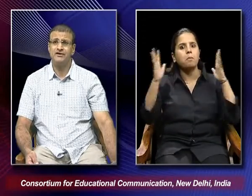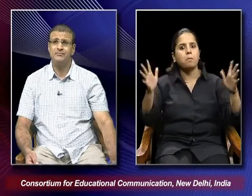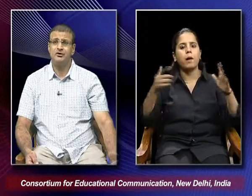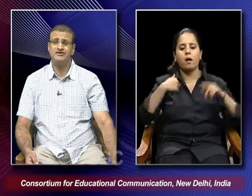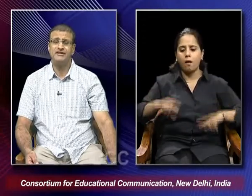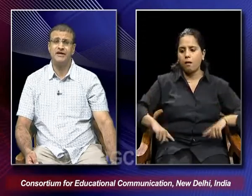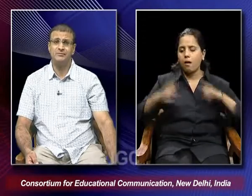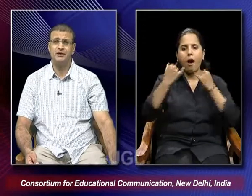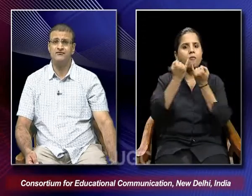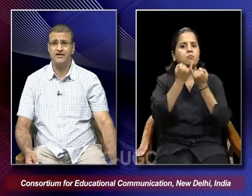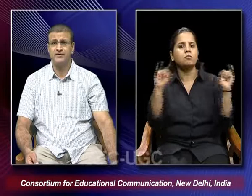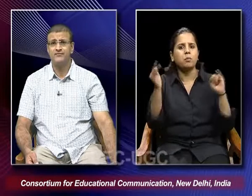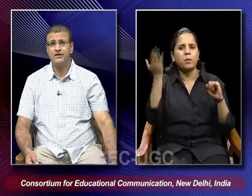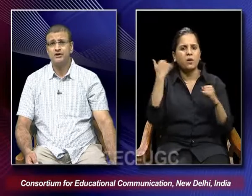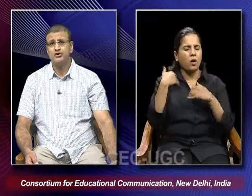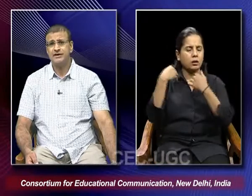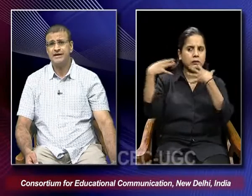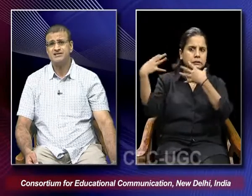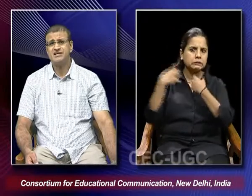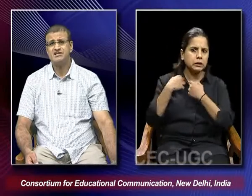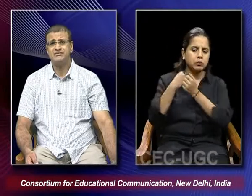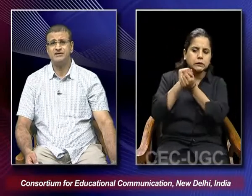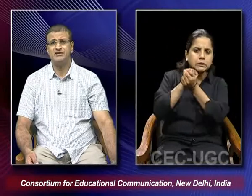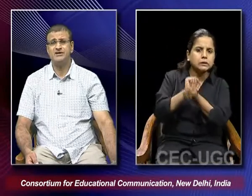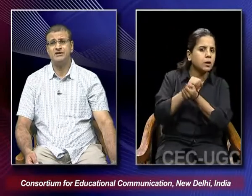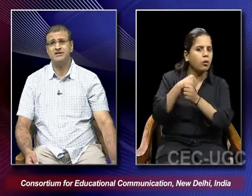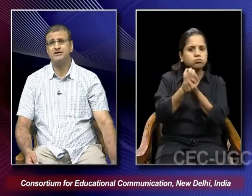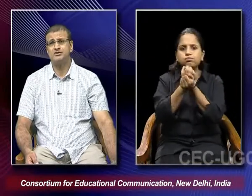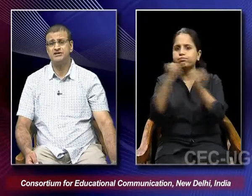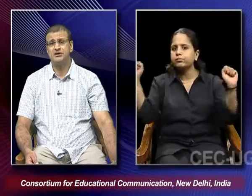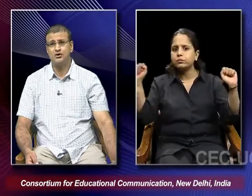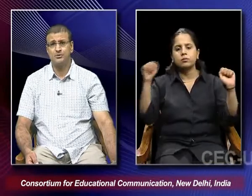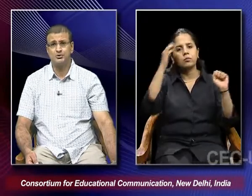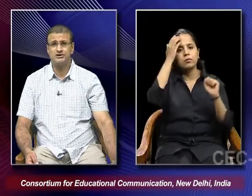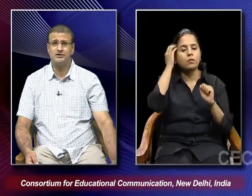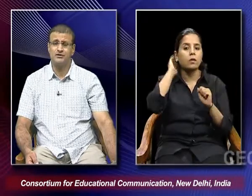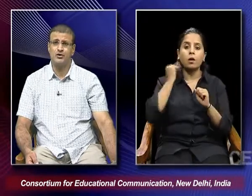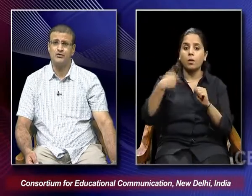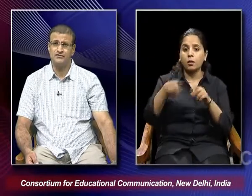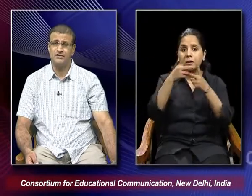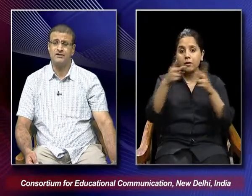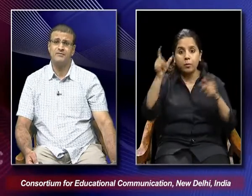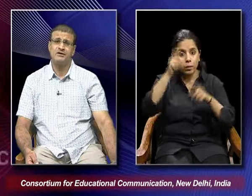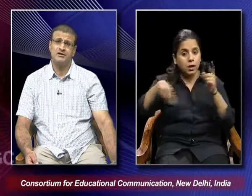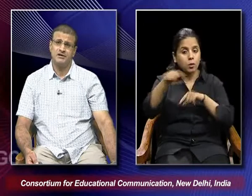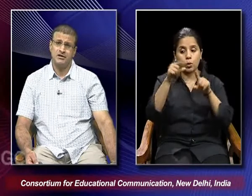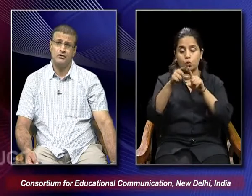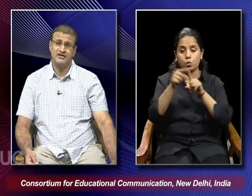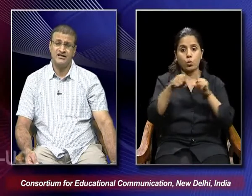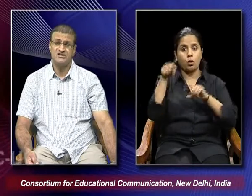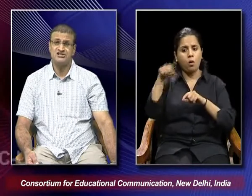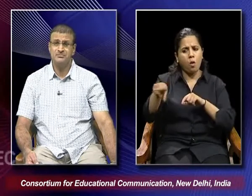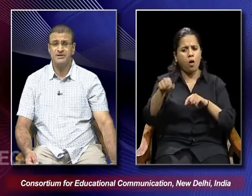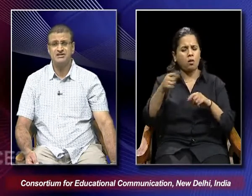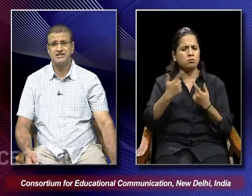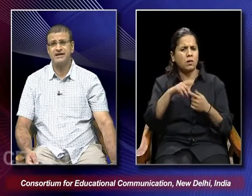and freedom, because India had become free. So in that sense, when we try to see the contribution of the